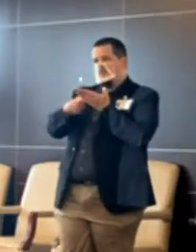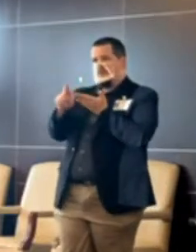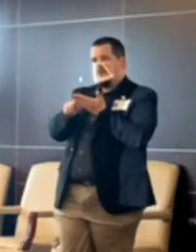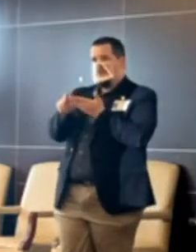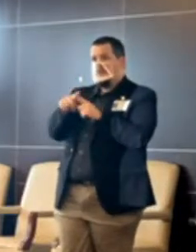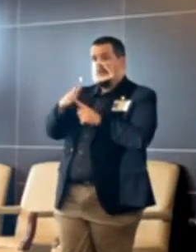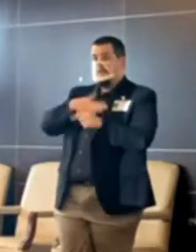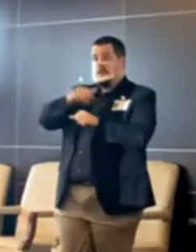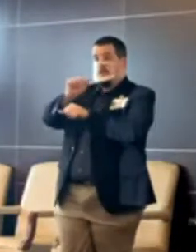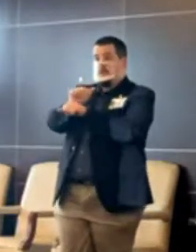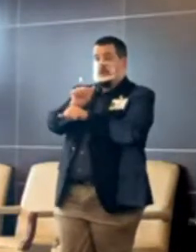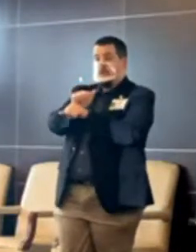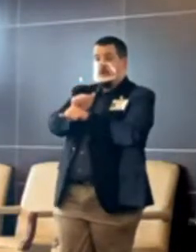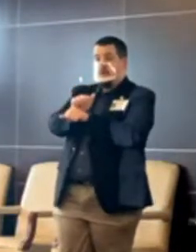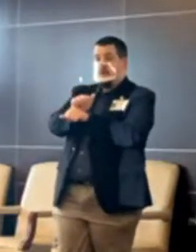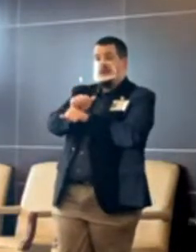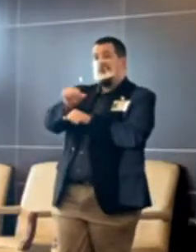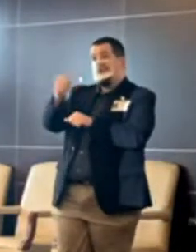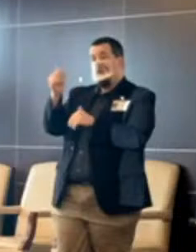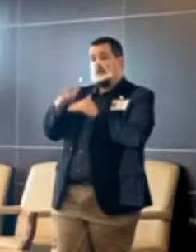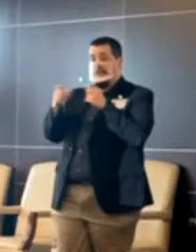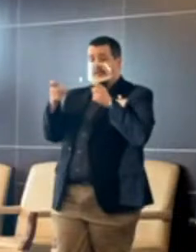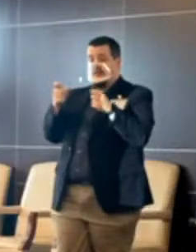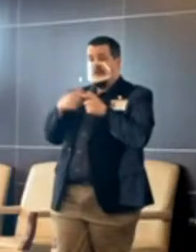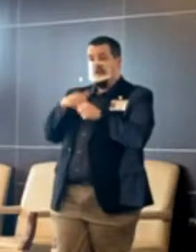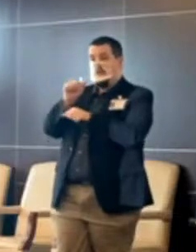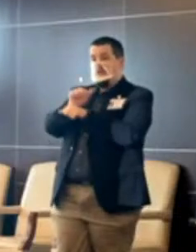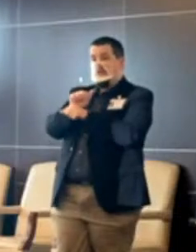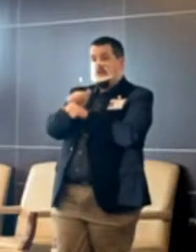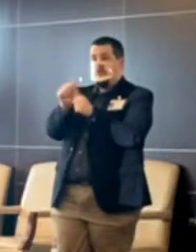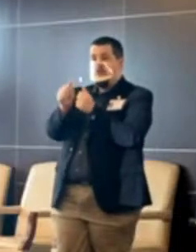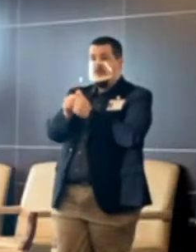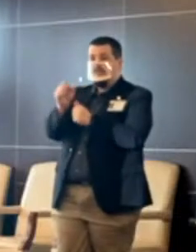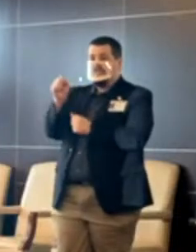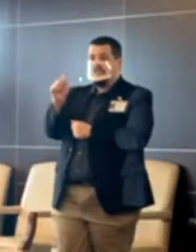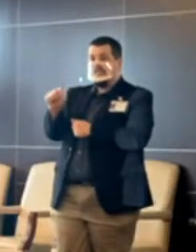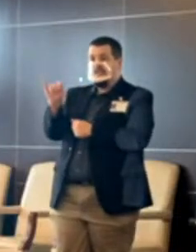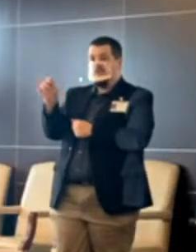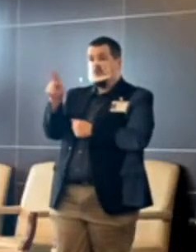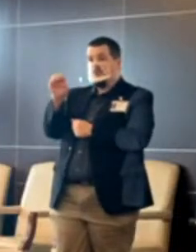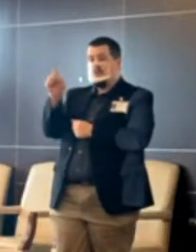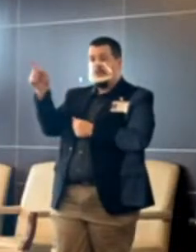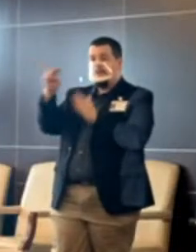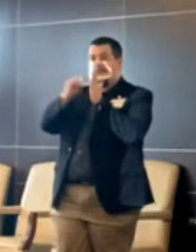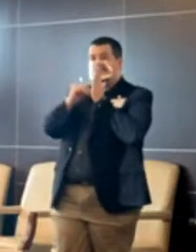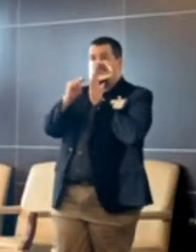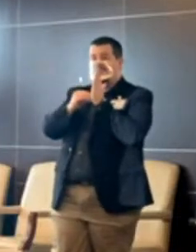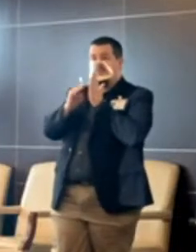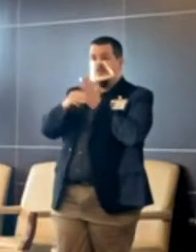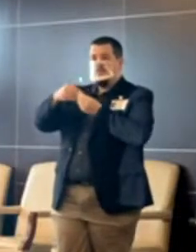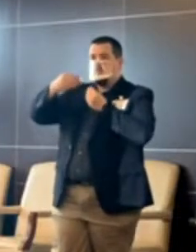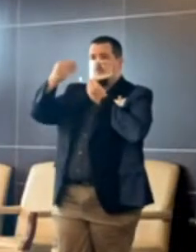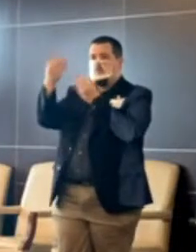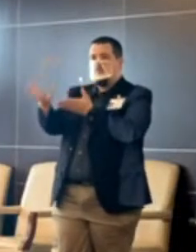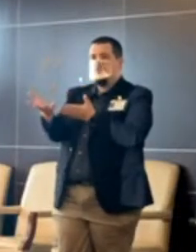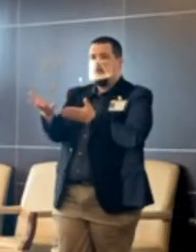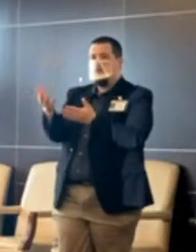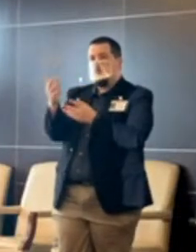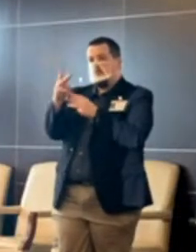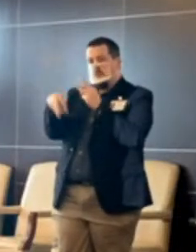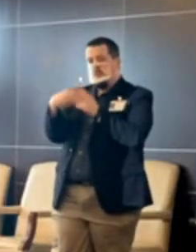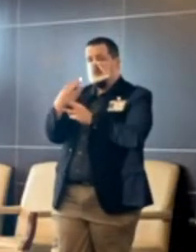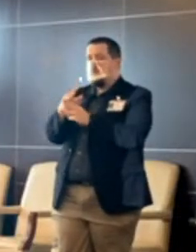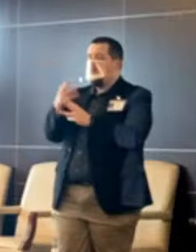So my job, other than manager, is to work alongside St. Jude Memphis to provide the world-class